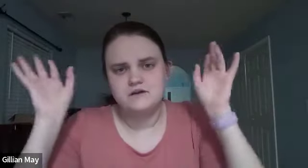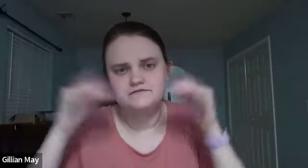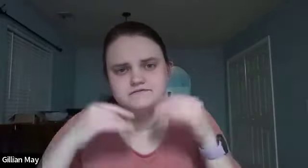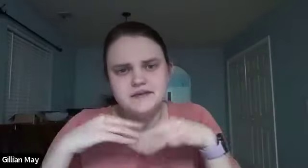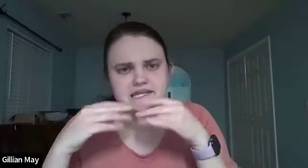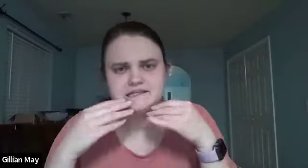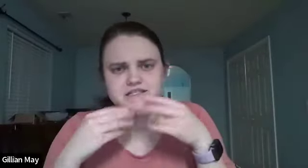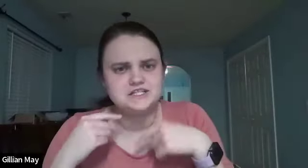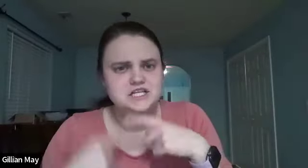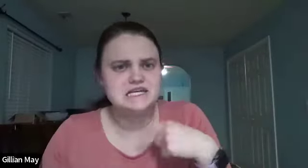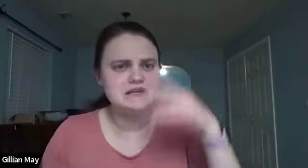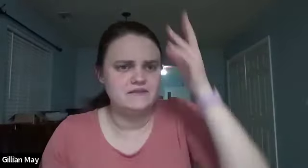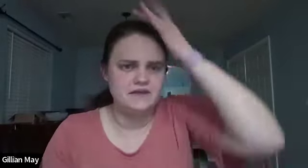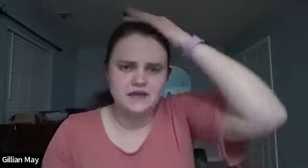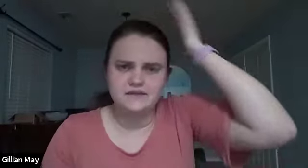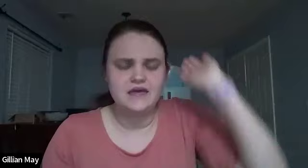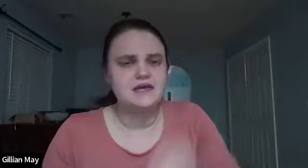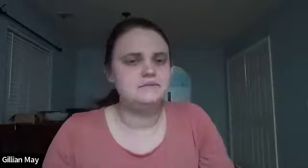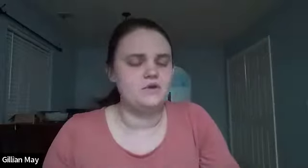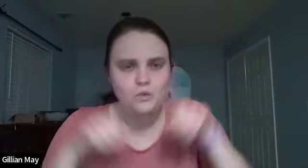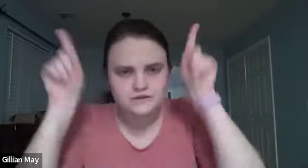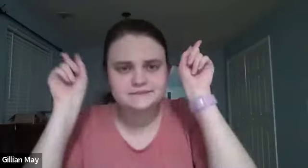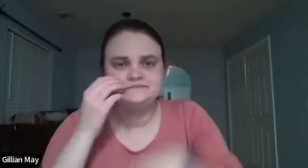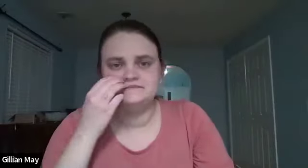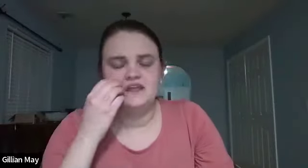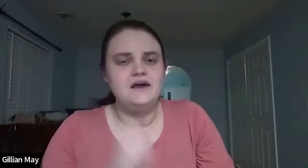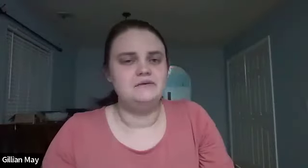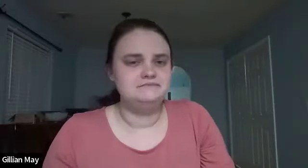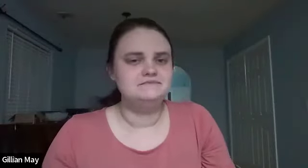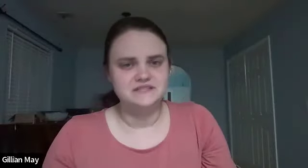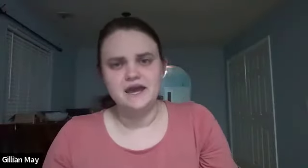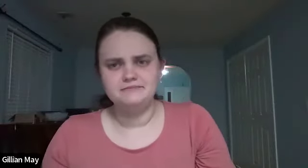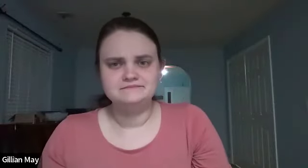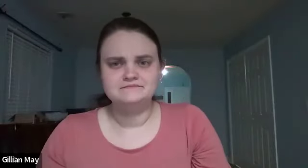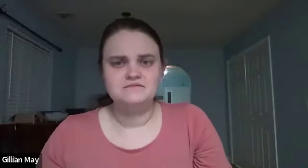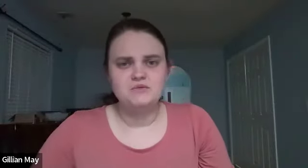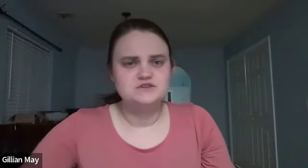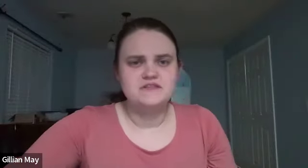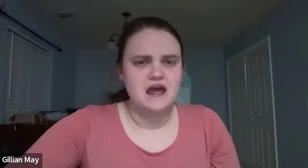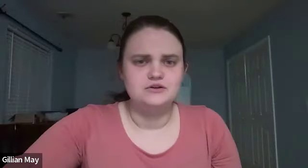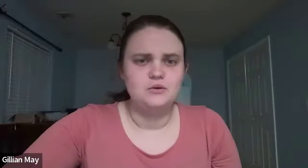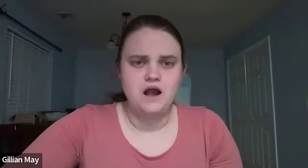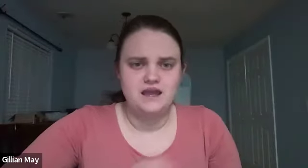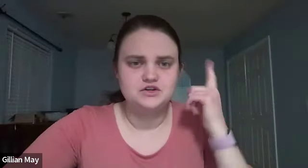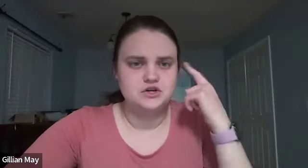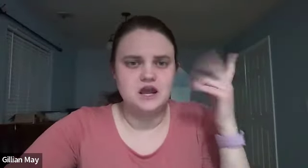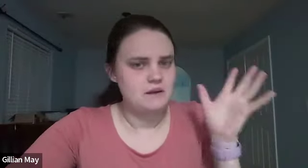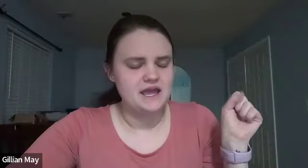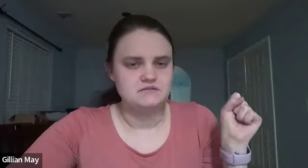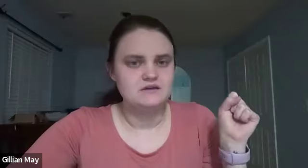scruff and the chin and then the head and the horns. Yeah. That was one that I don't know why could not wrap my head around.